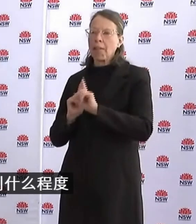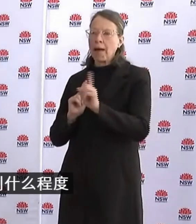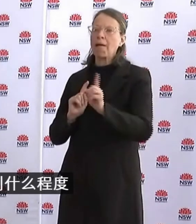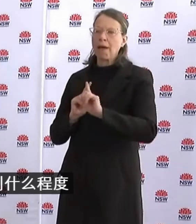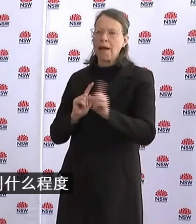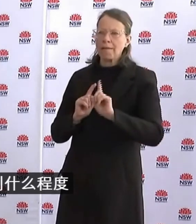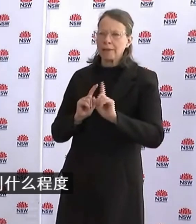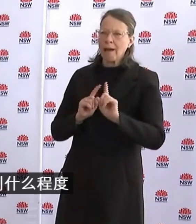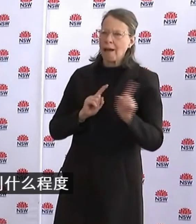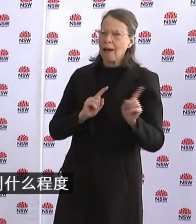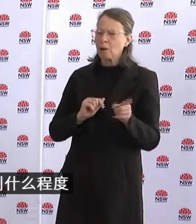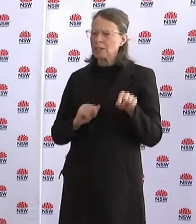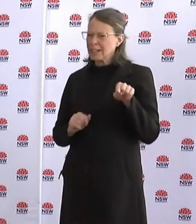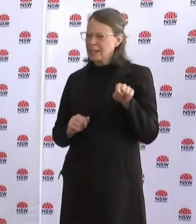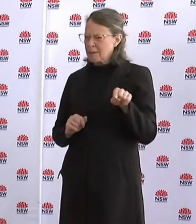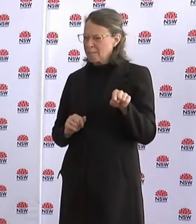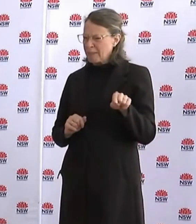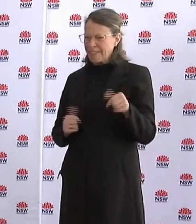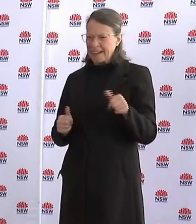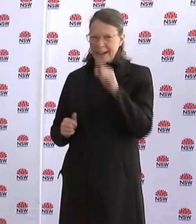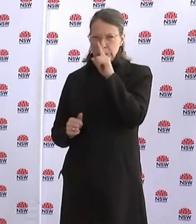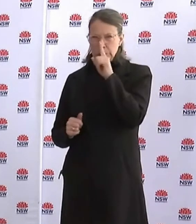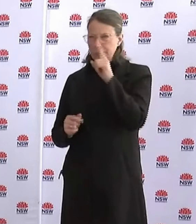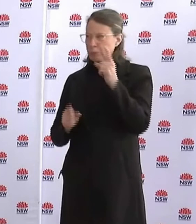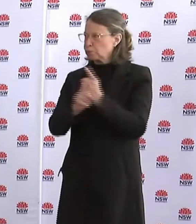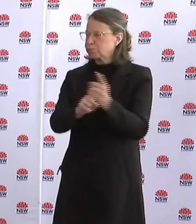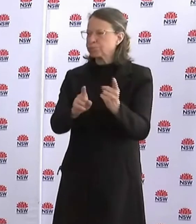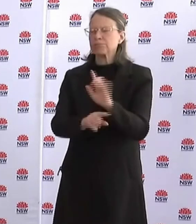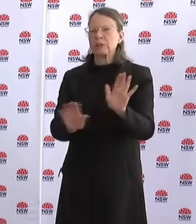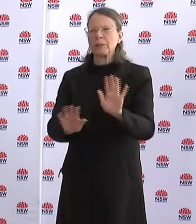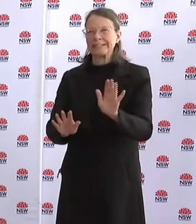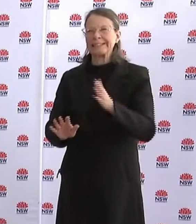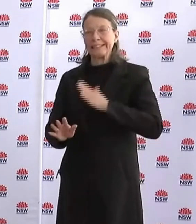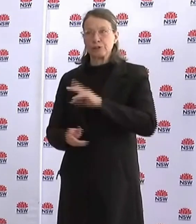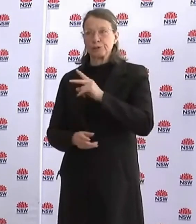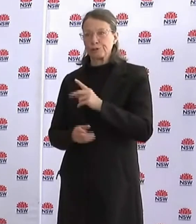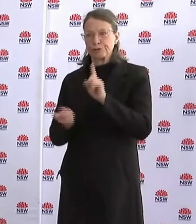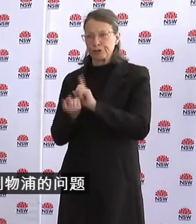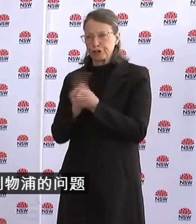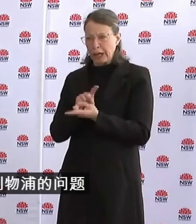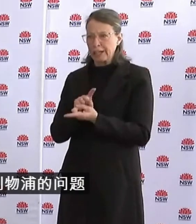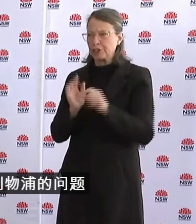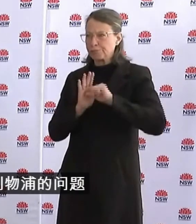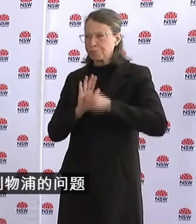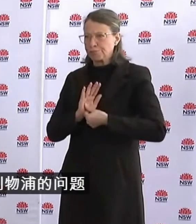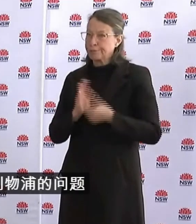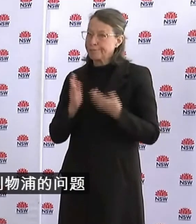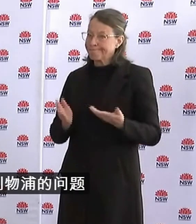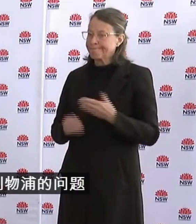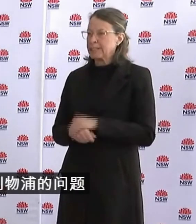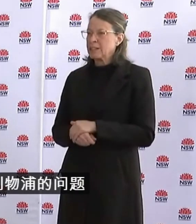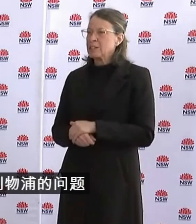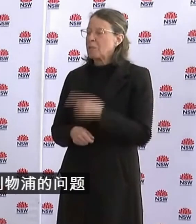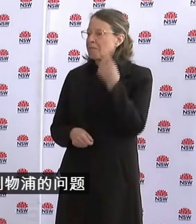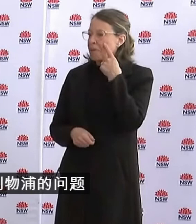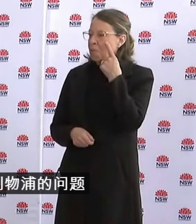what extent we need to maintain the settings we have. And how can the public be confident though? You know, I asked a number of questions